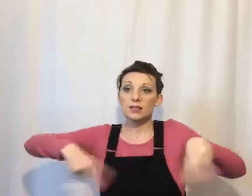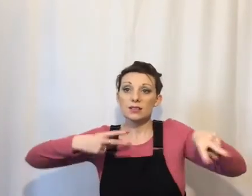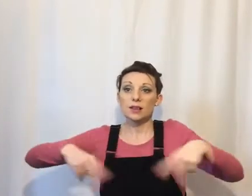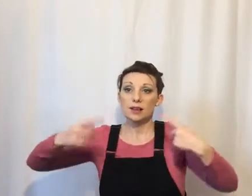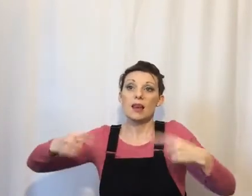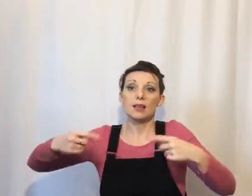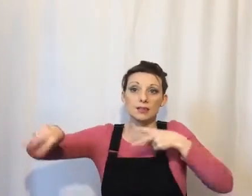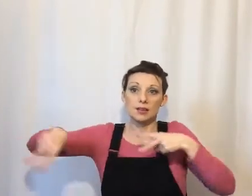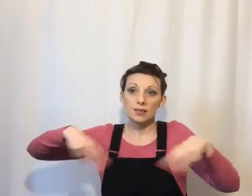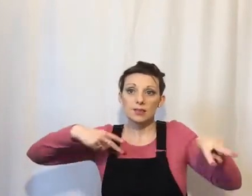dance,